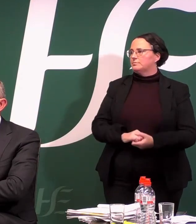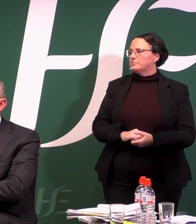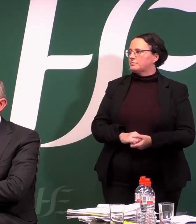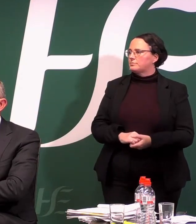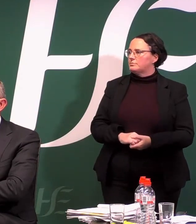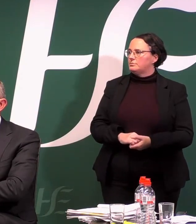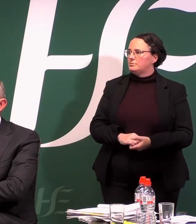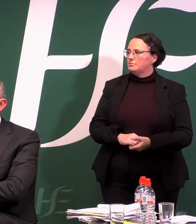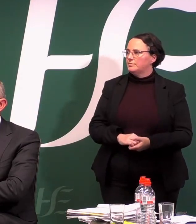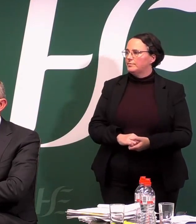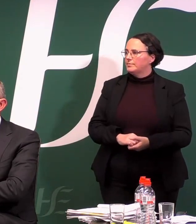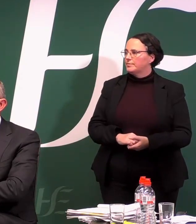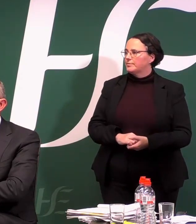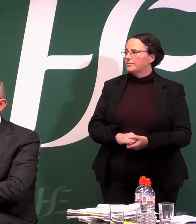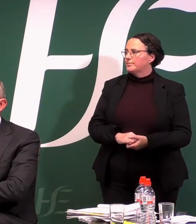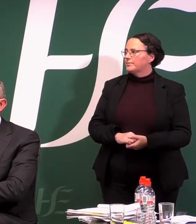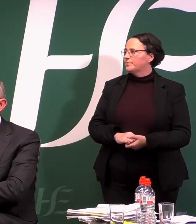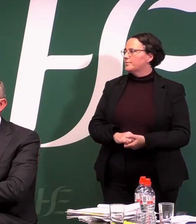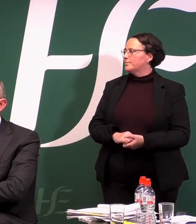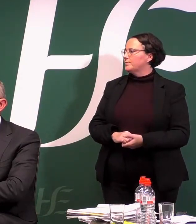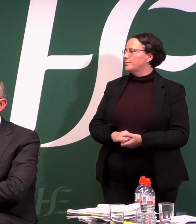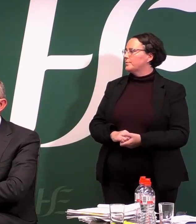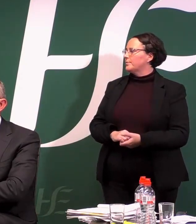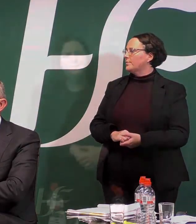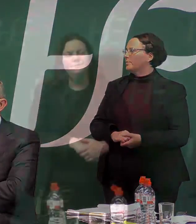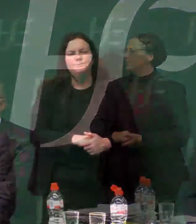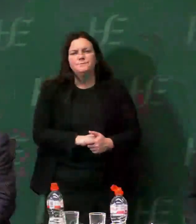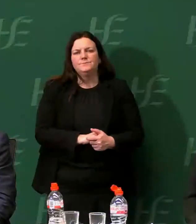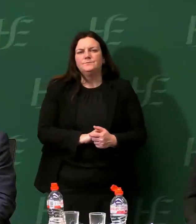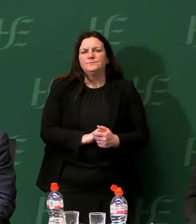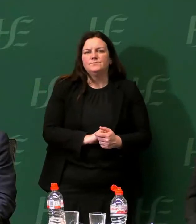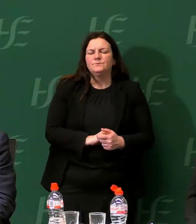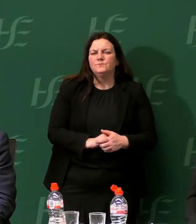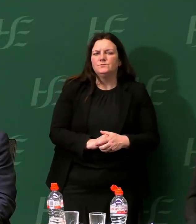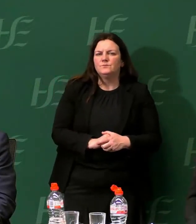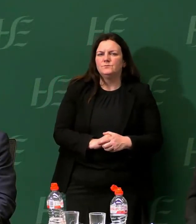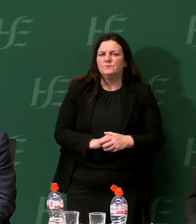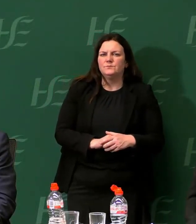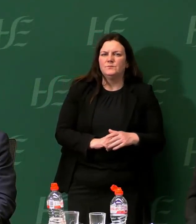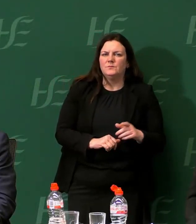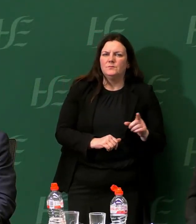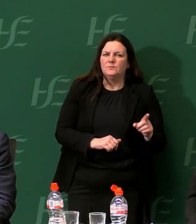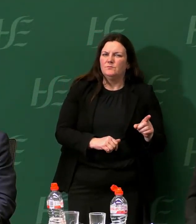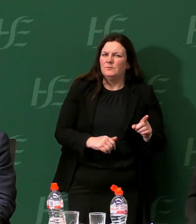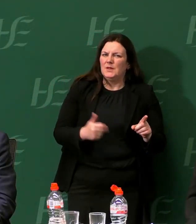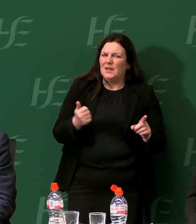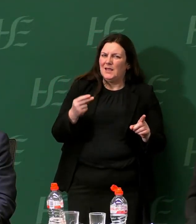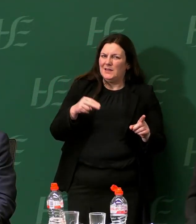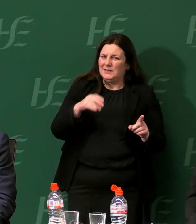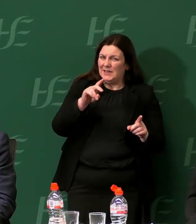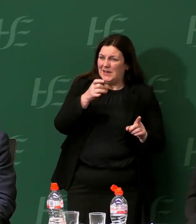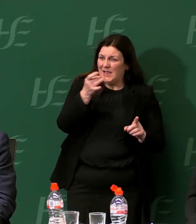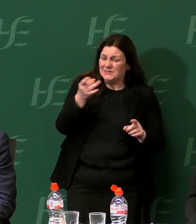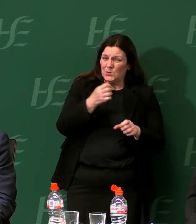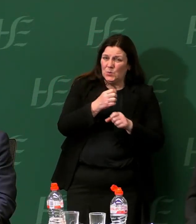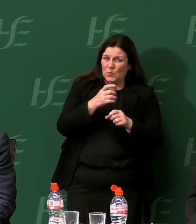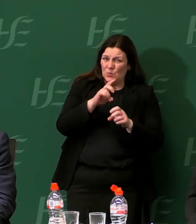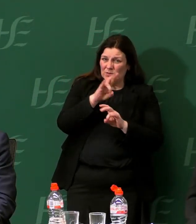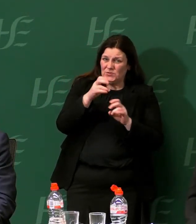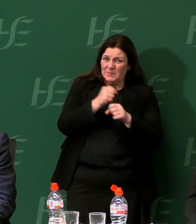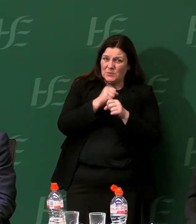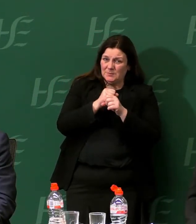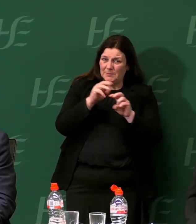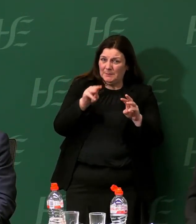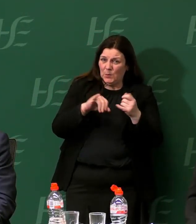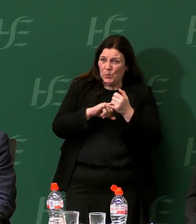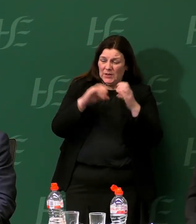Okay, thank you. And could I just ask you about you mentioned the shortage of carers. The HSE in Cork and Kerry said they're about